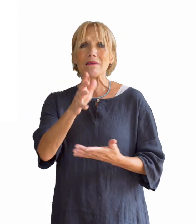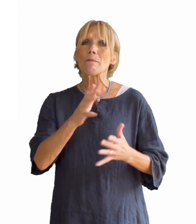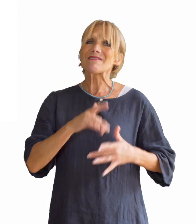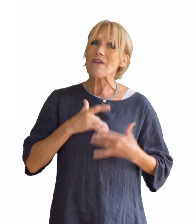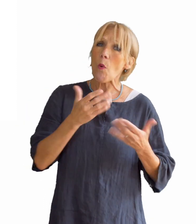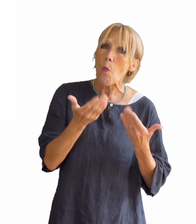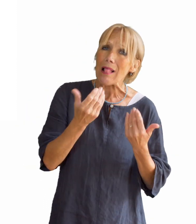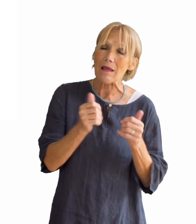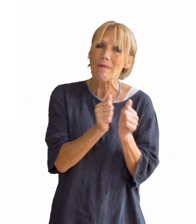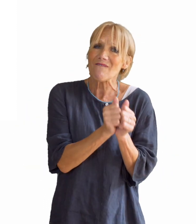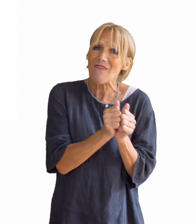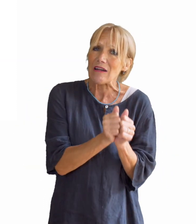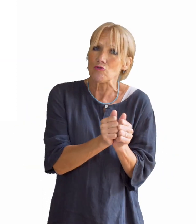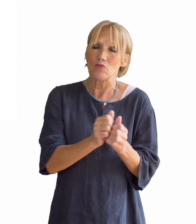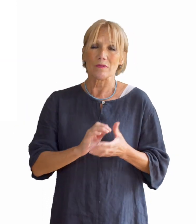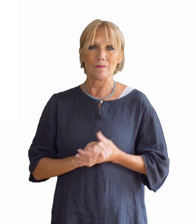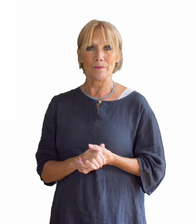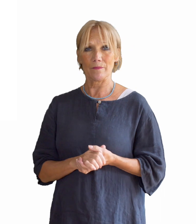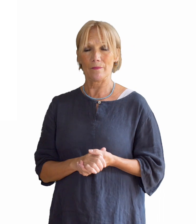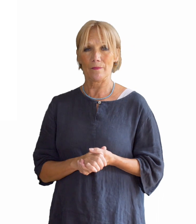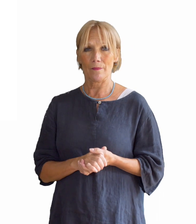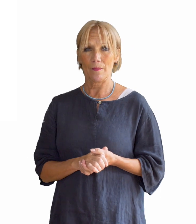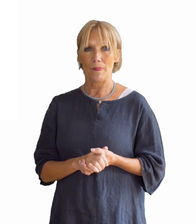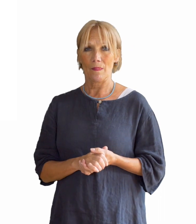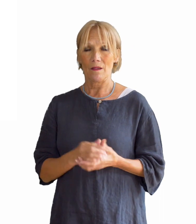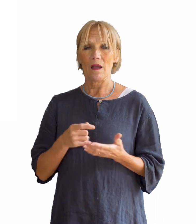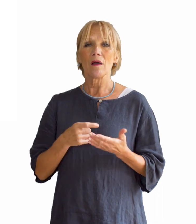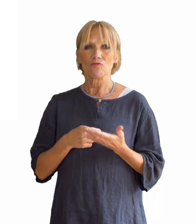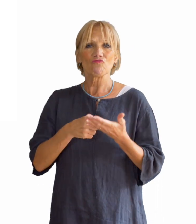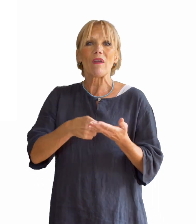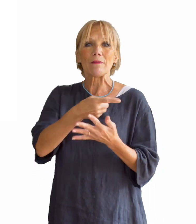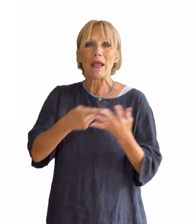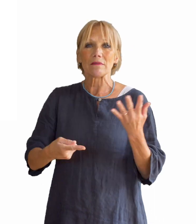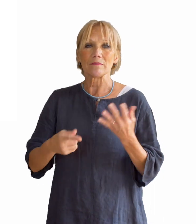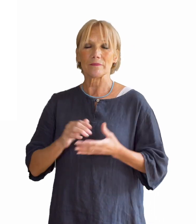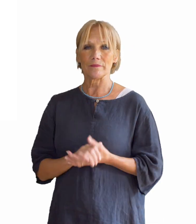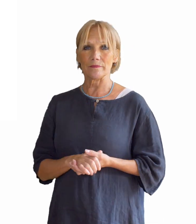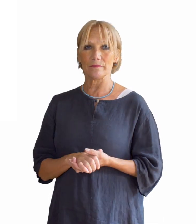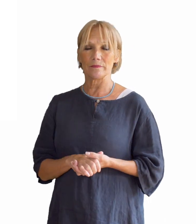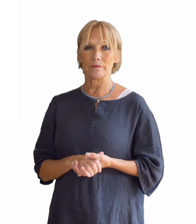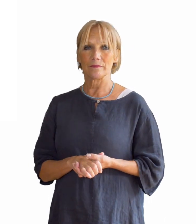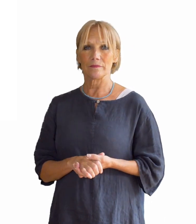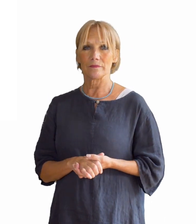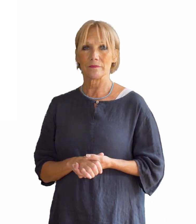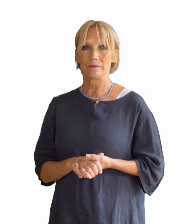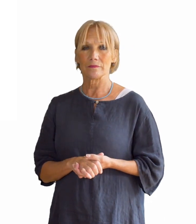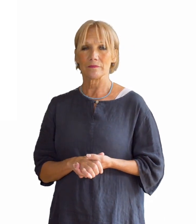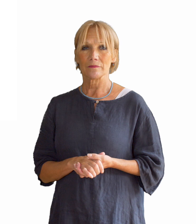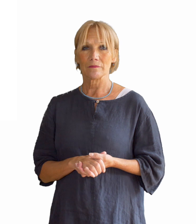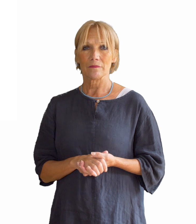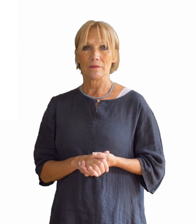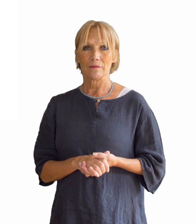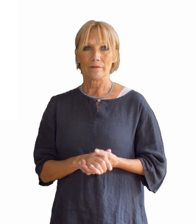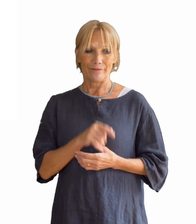and valued if you want to retain them. We have the following recommendations. We suggest meeting centres